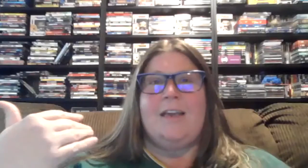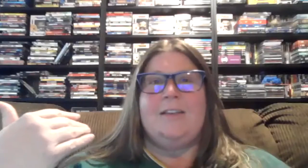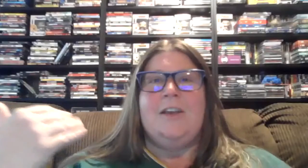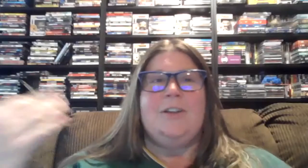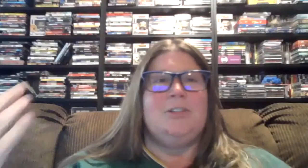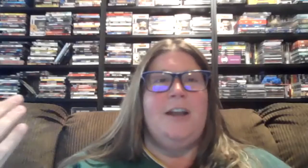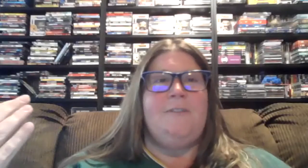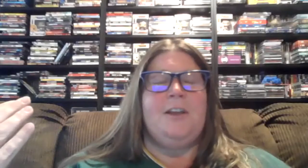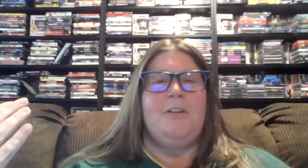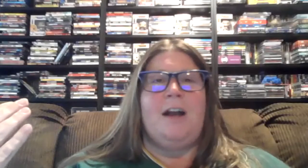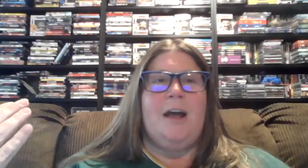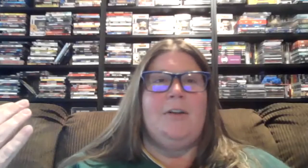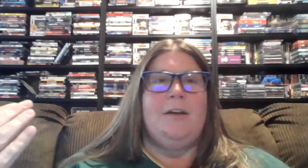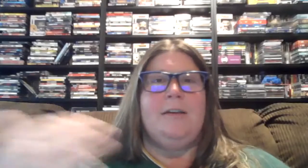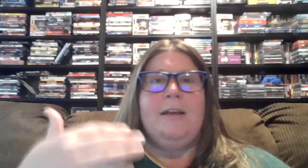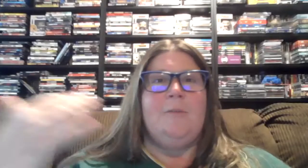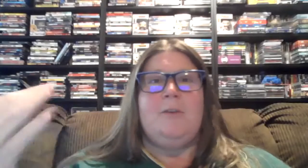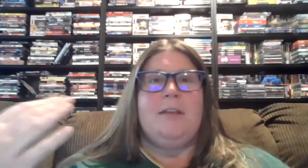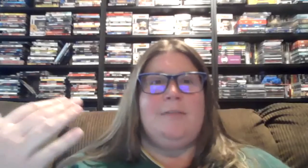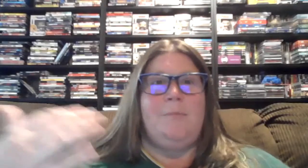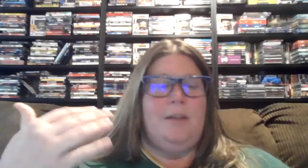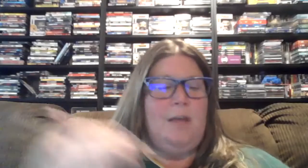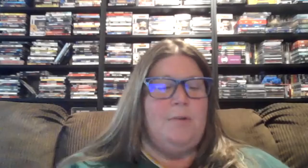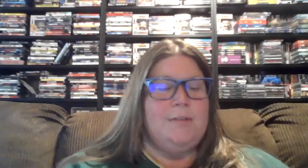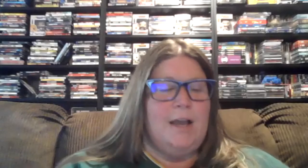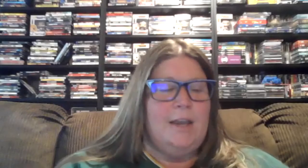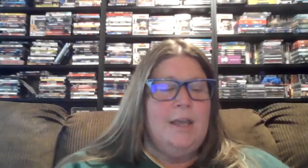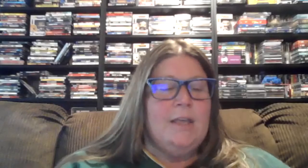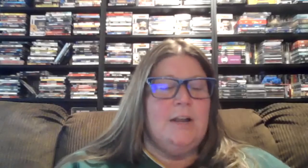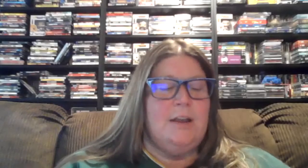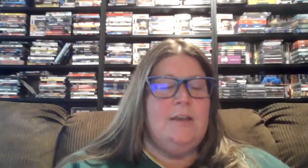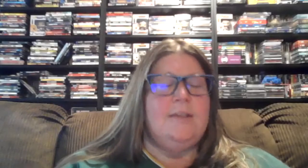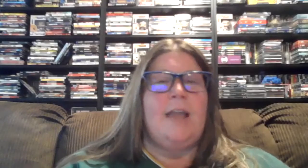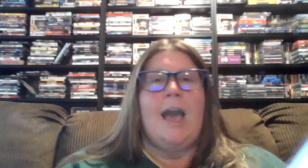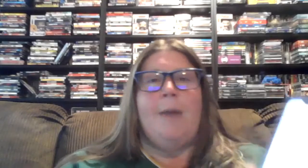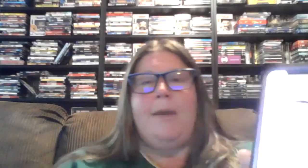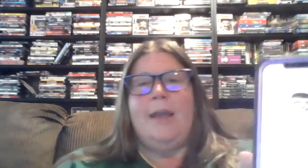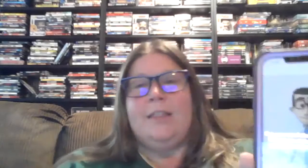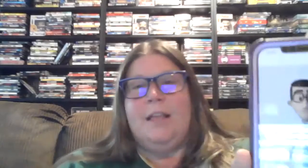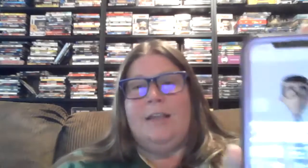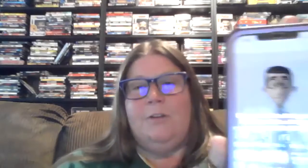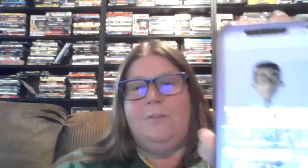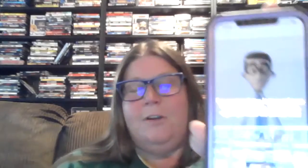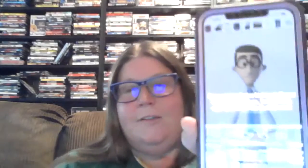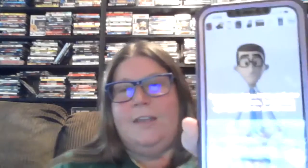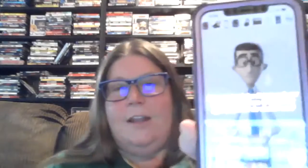and you're trying to figure out how to communicate something to them or sign, there is an app, and I don't know if you're going to see it. It's